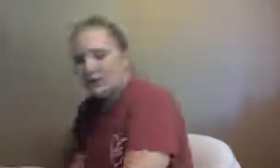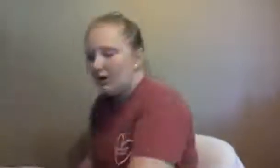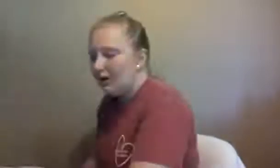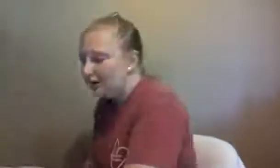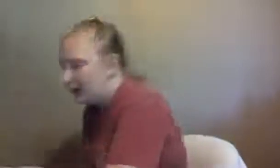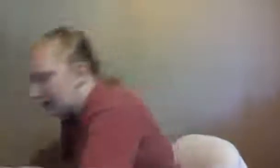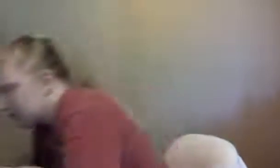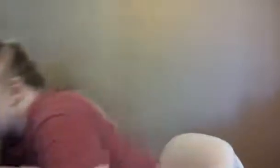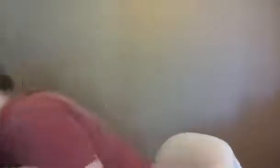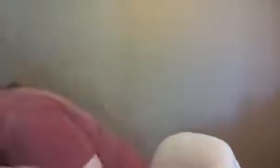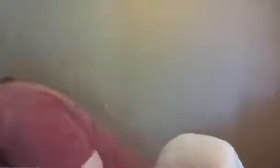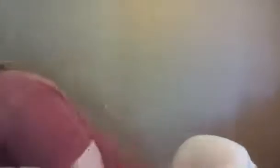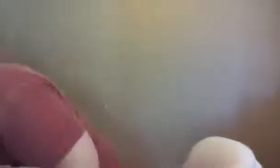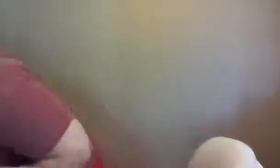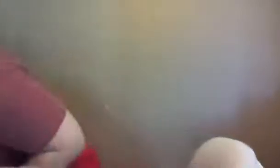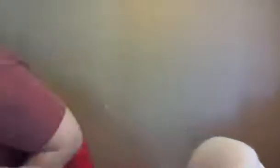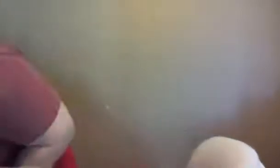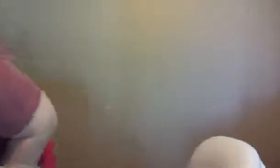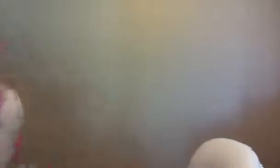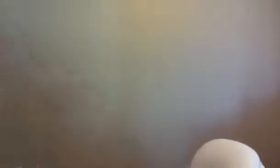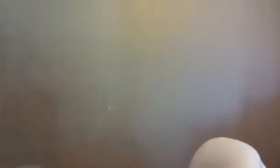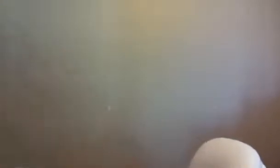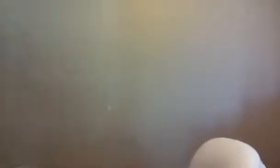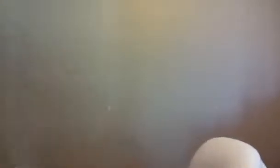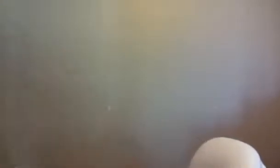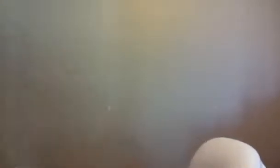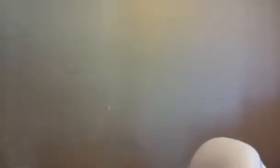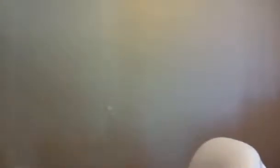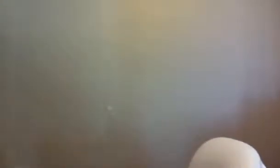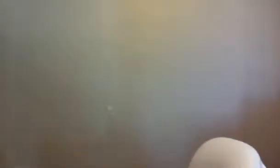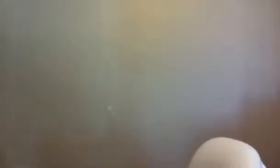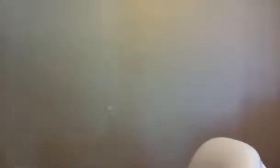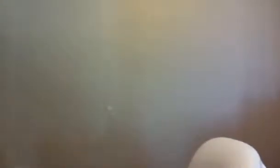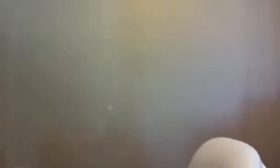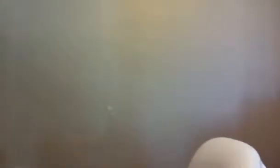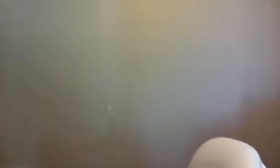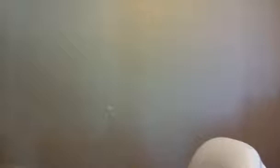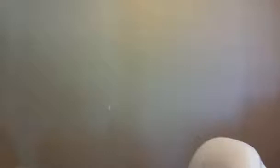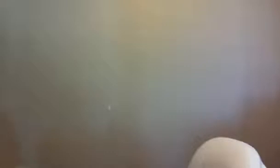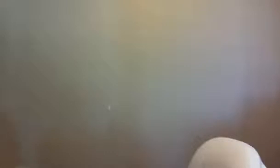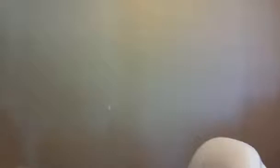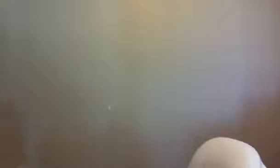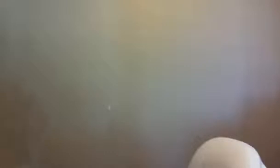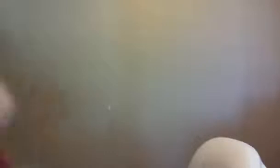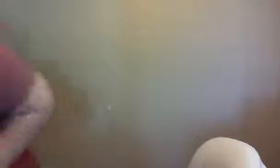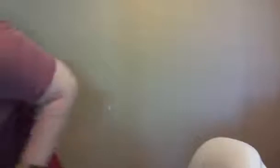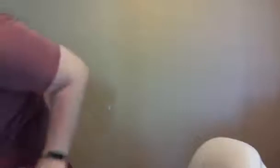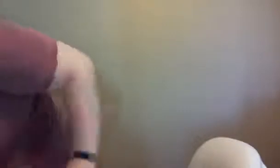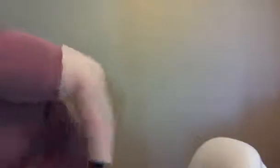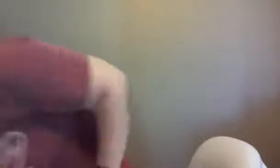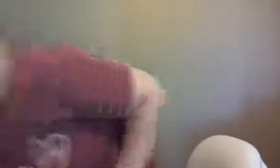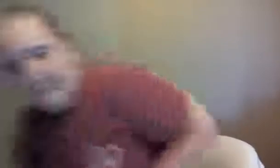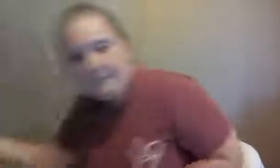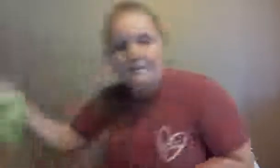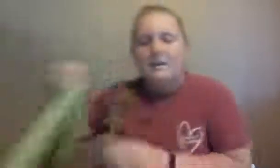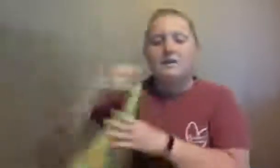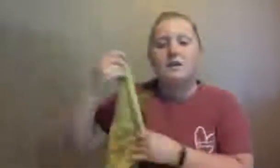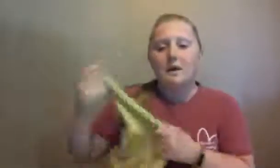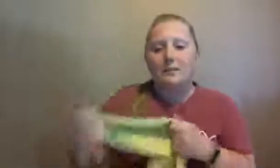oh, I forgot something for the activity. Hold on. Let me grab it. It's right over here. Okay. So